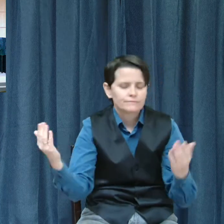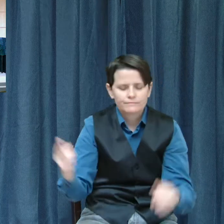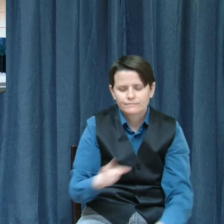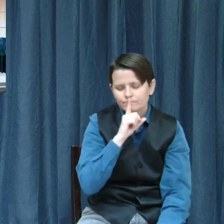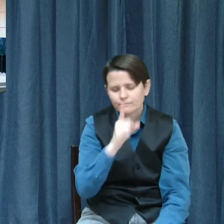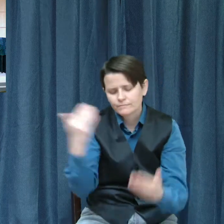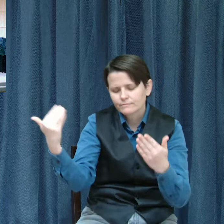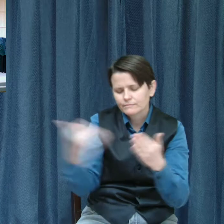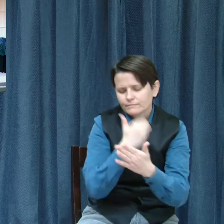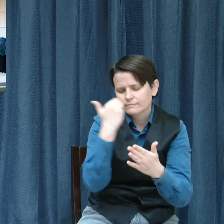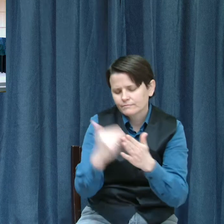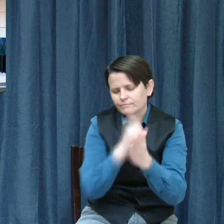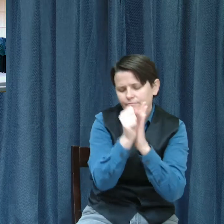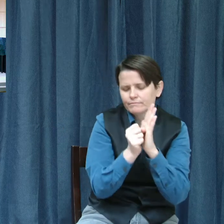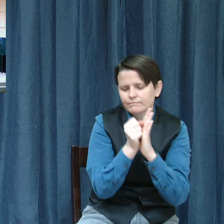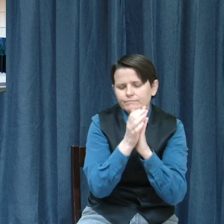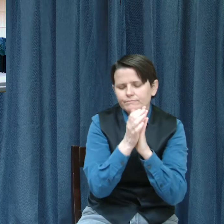It's a new season.